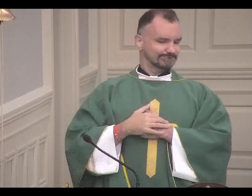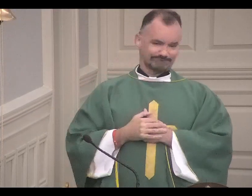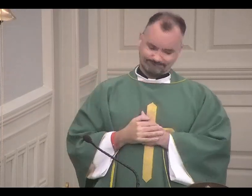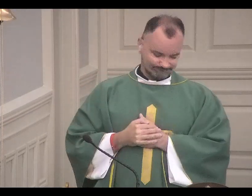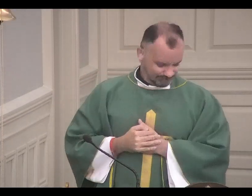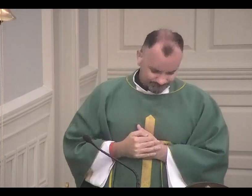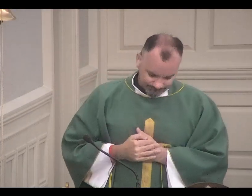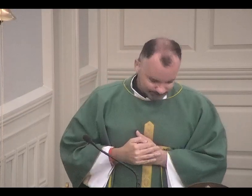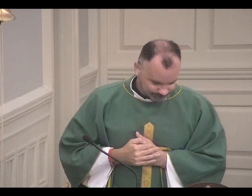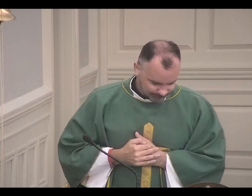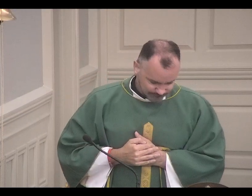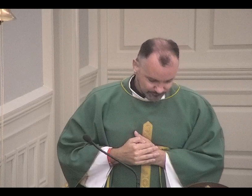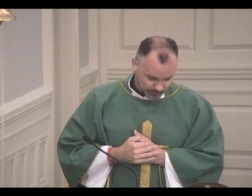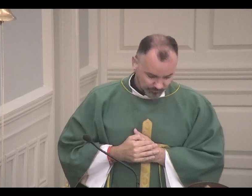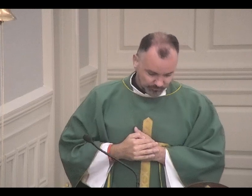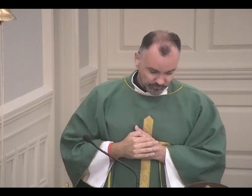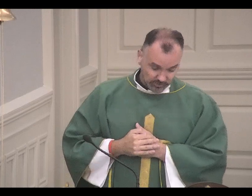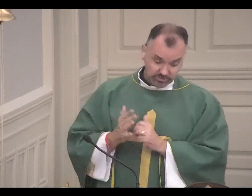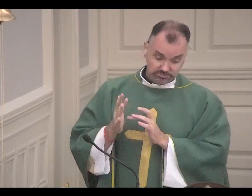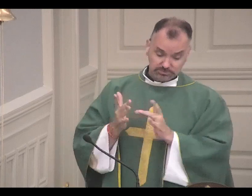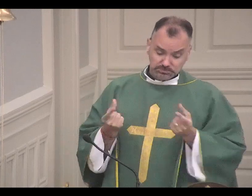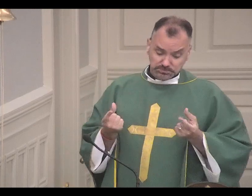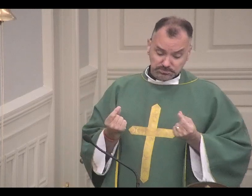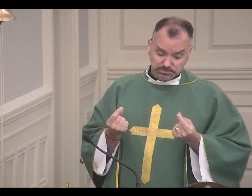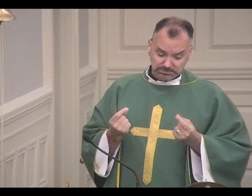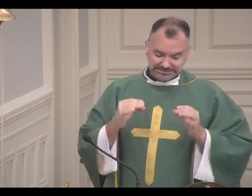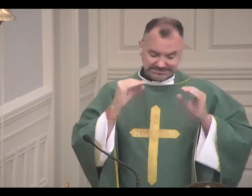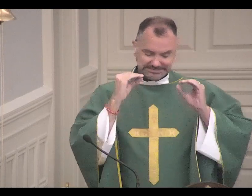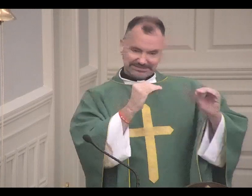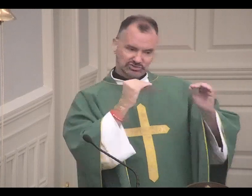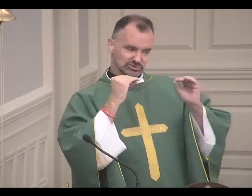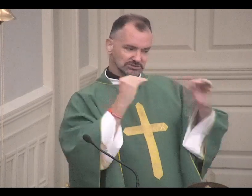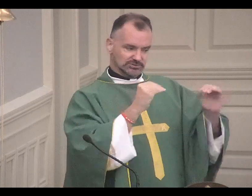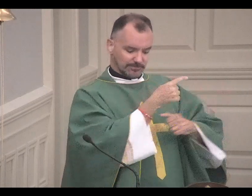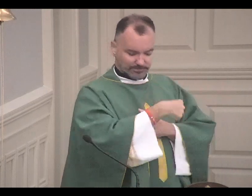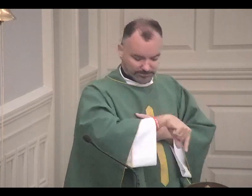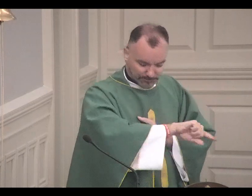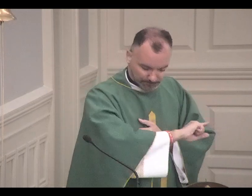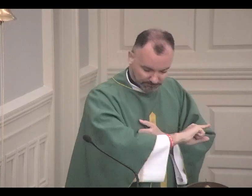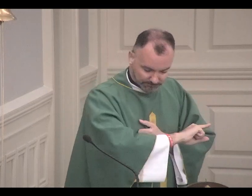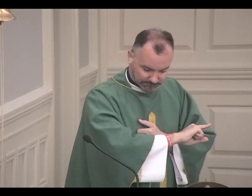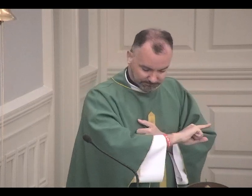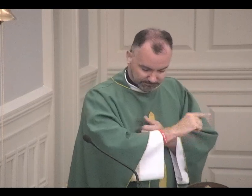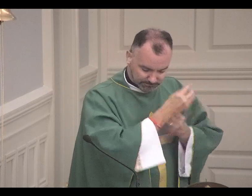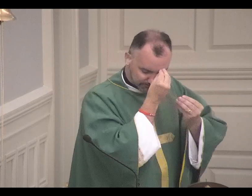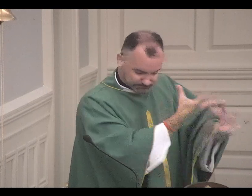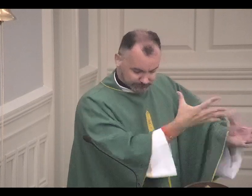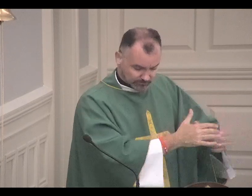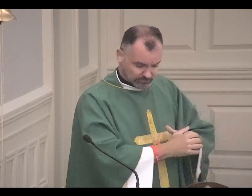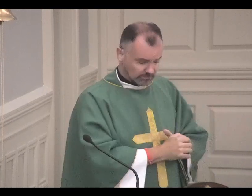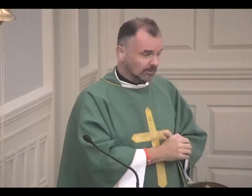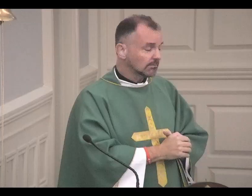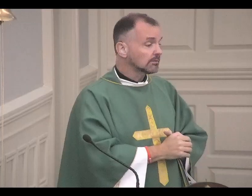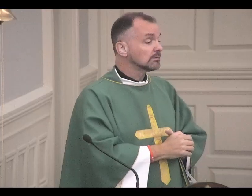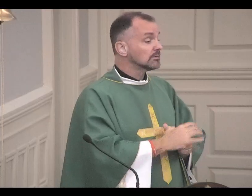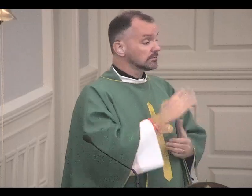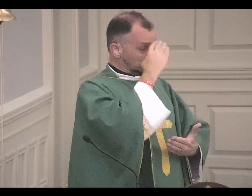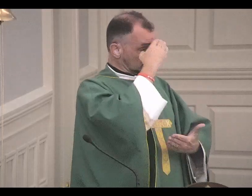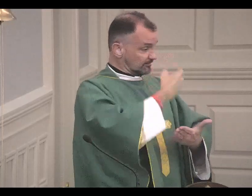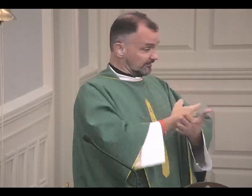disciples and telling them, the Son of Man is to be handed over